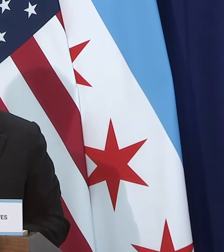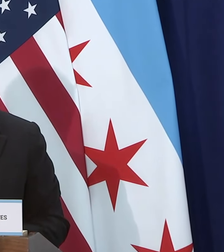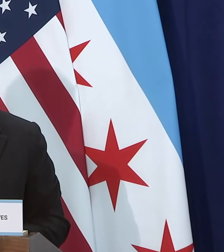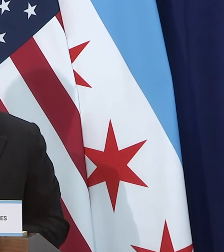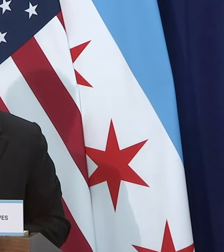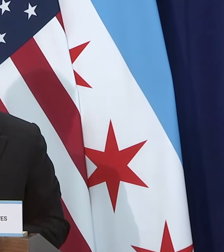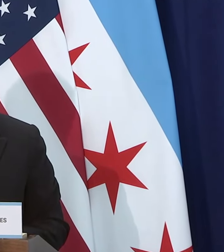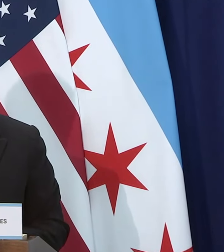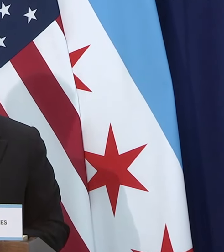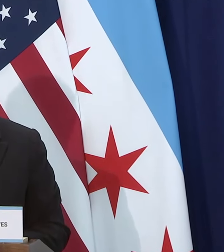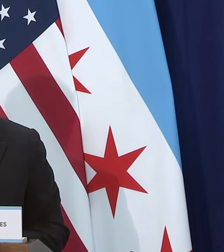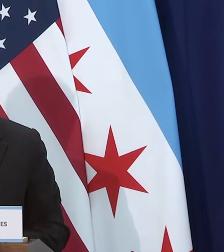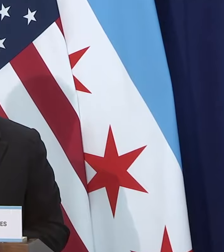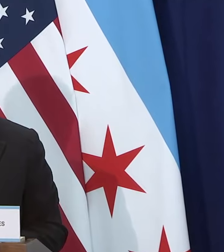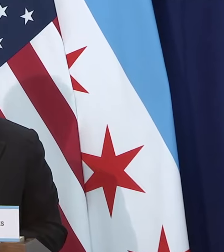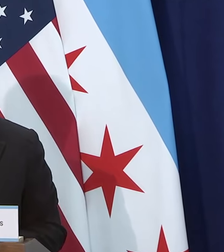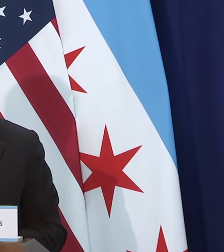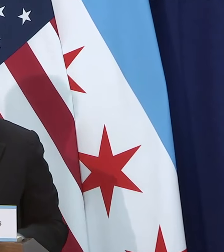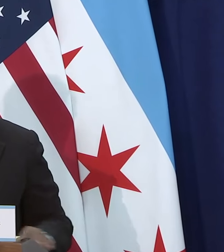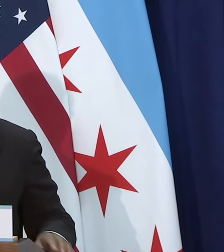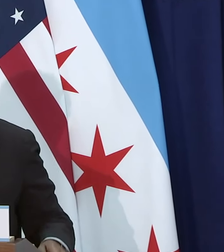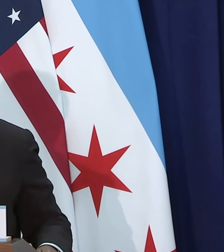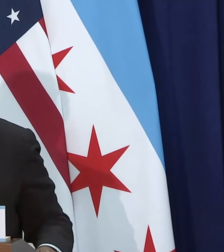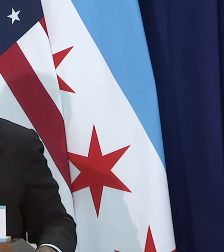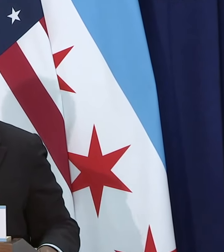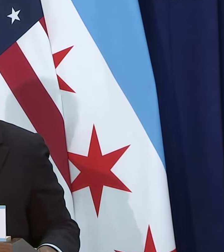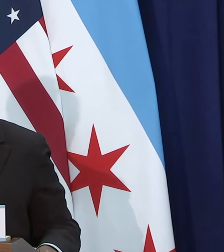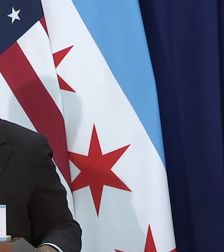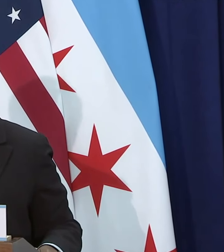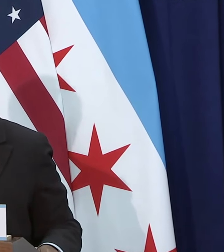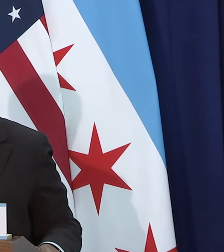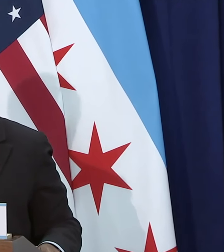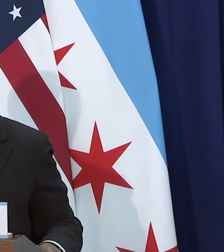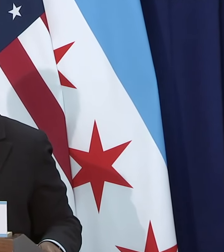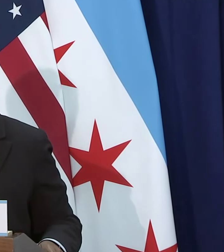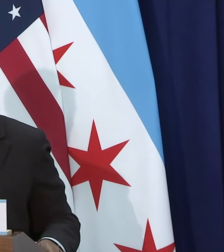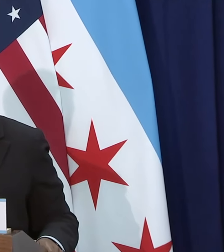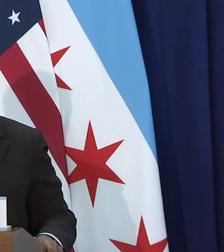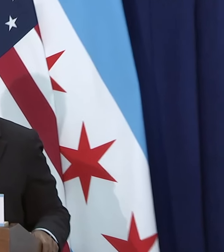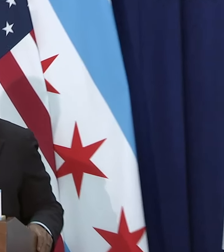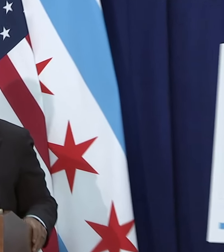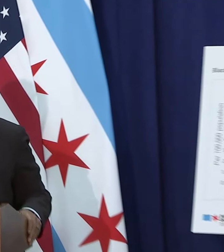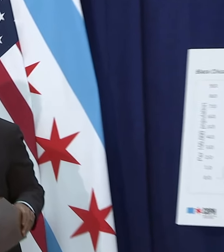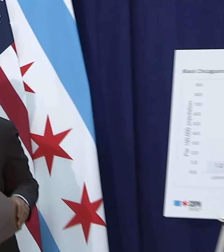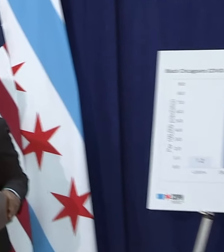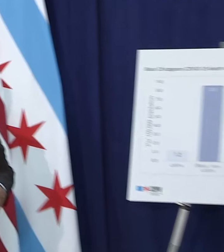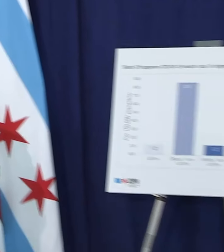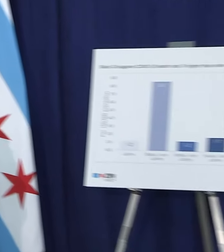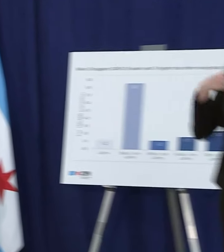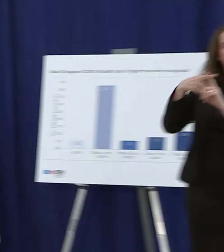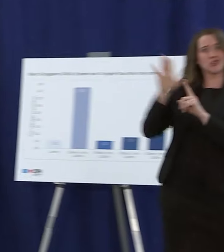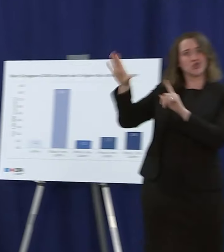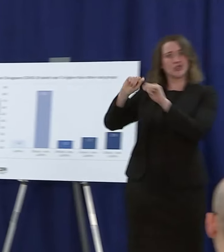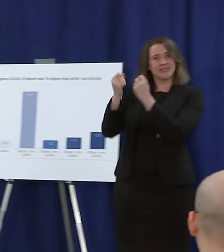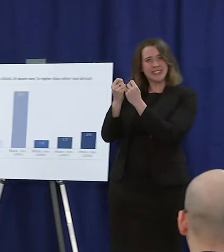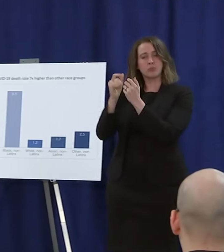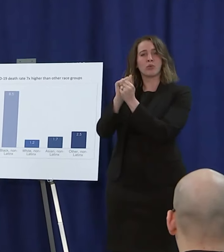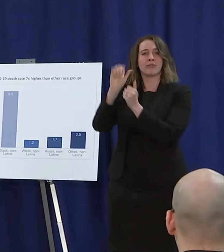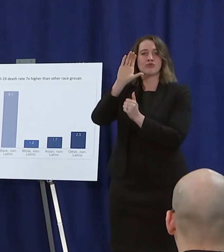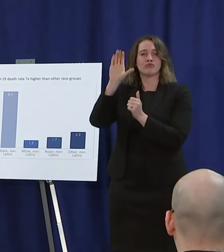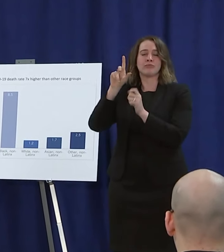fight. Our city would be in a much worse place without her and her incredible team at the Department of Public